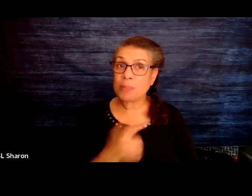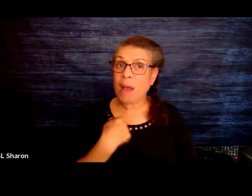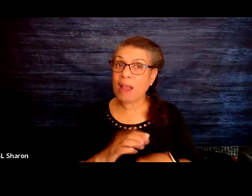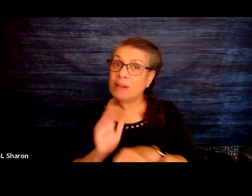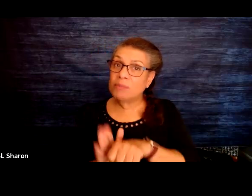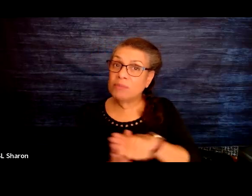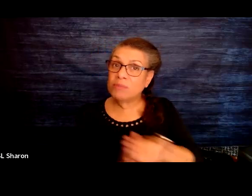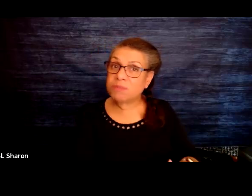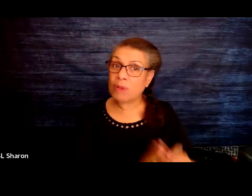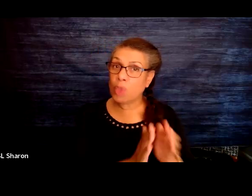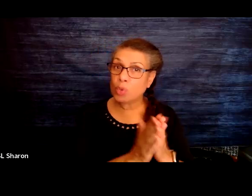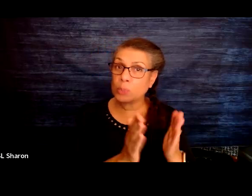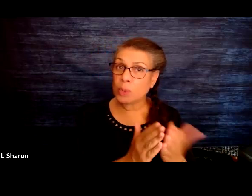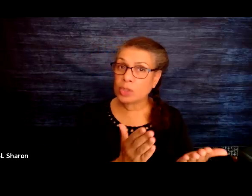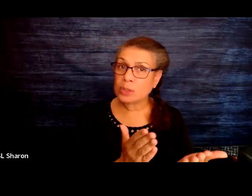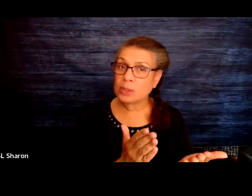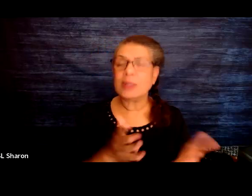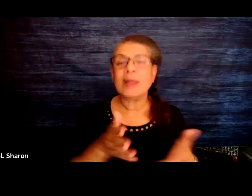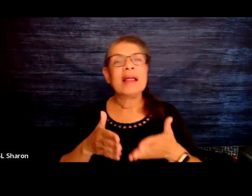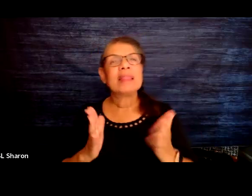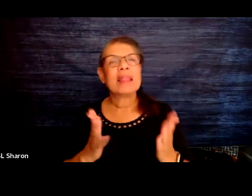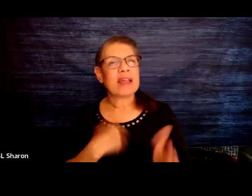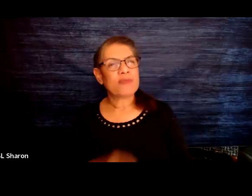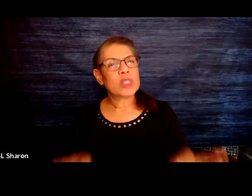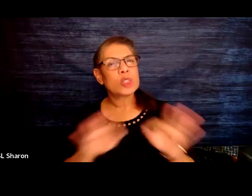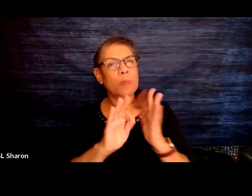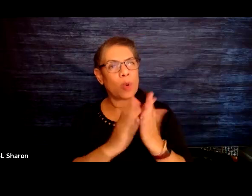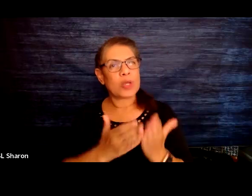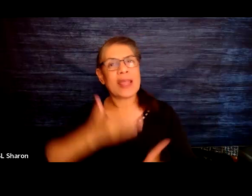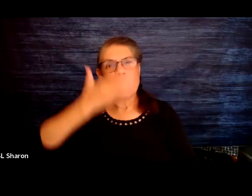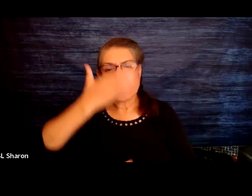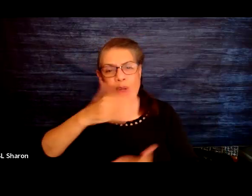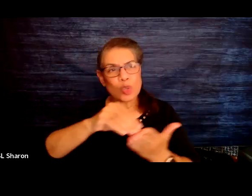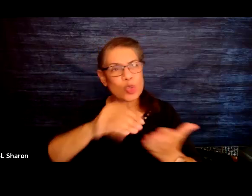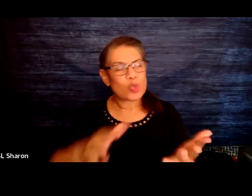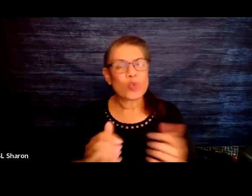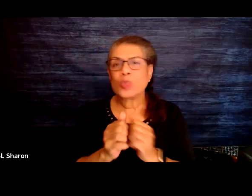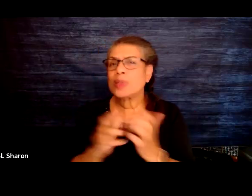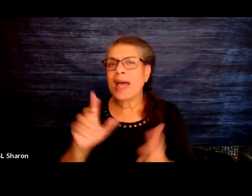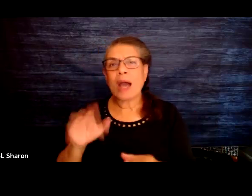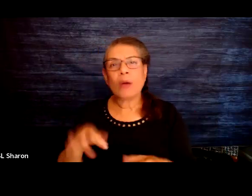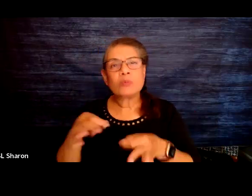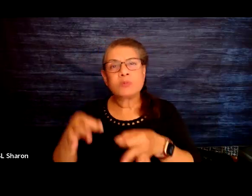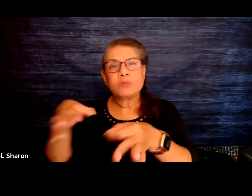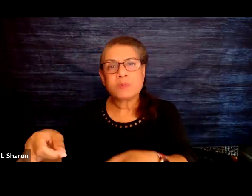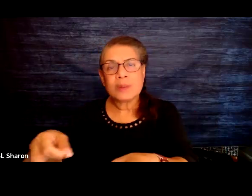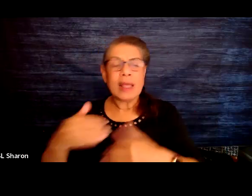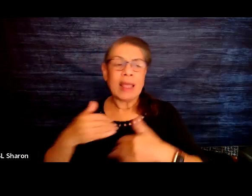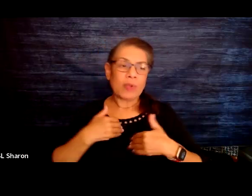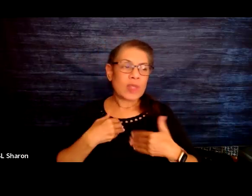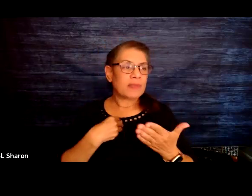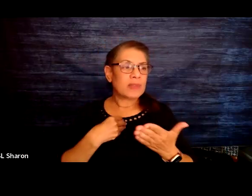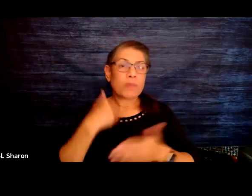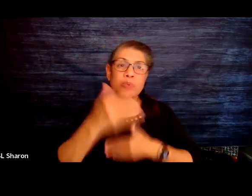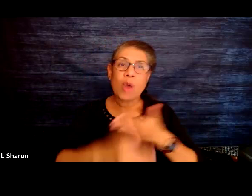our students? Let us get these important books in front of our students without delay, implementing purchasing